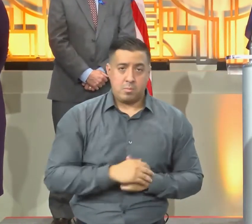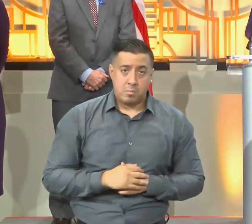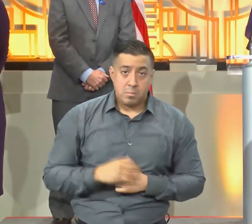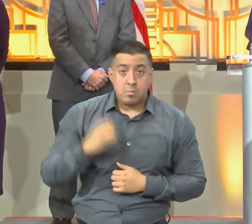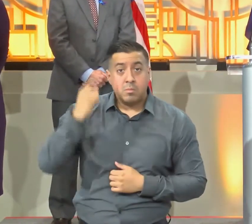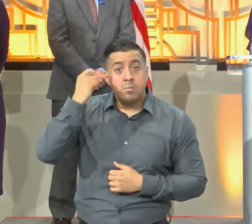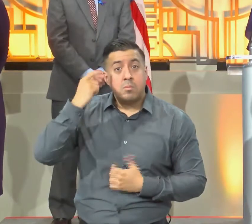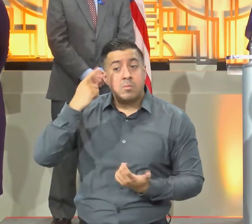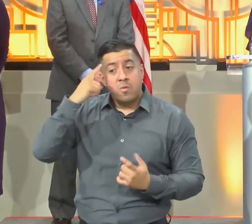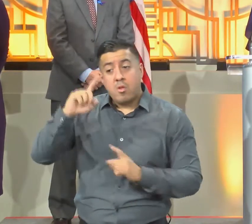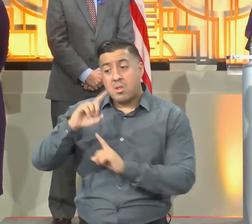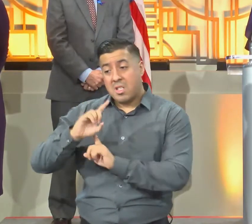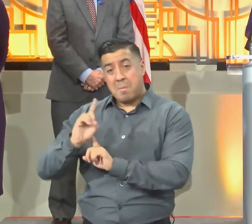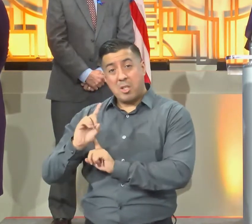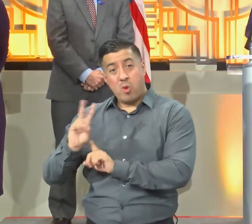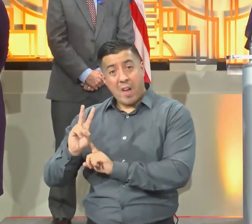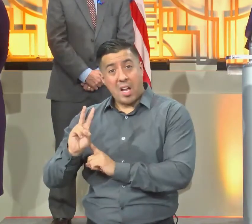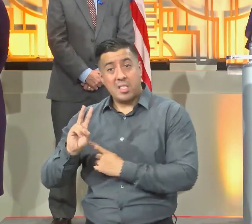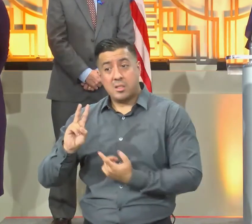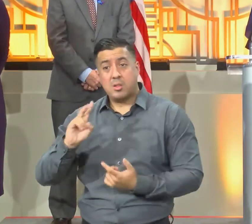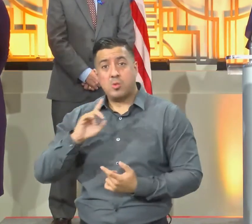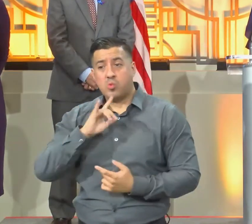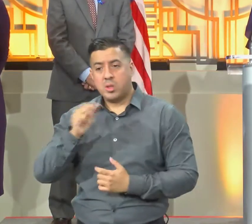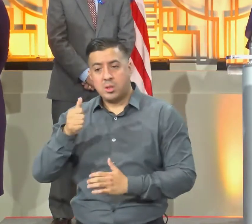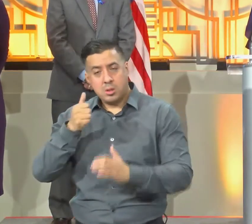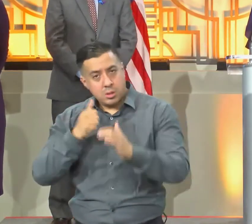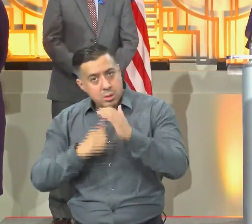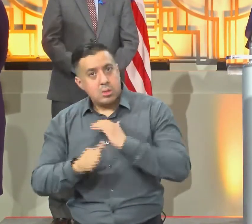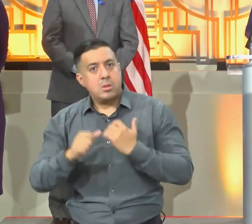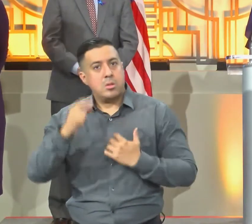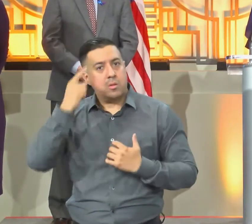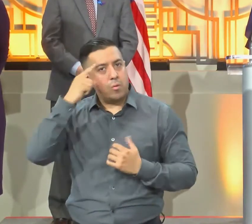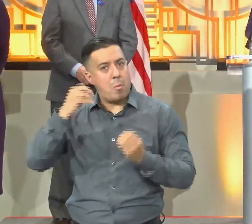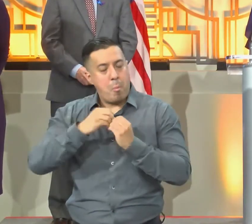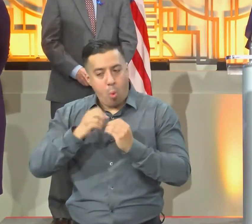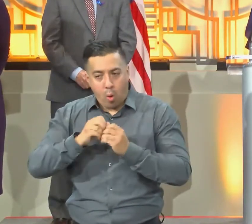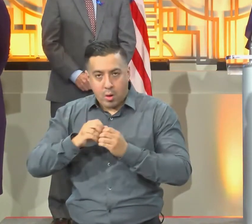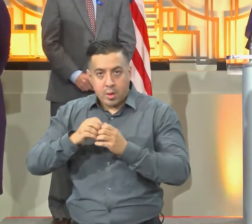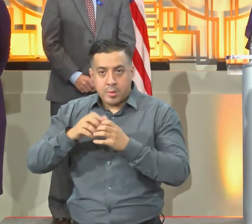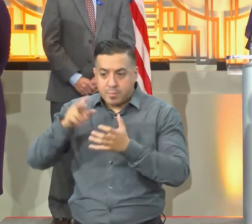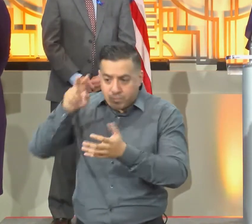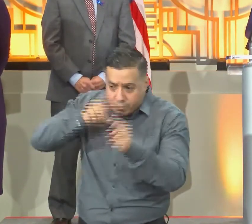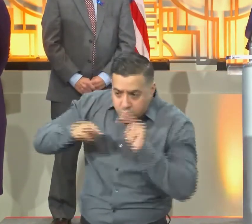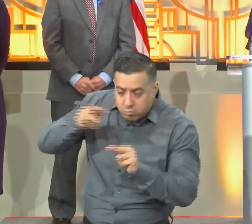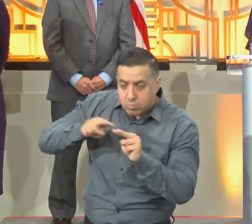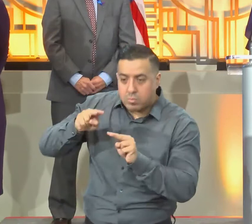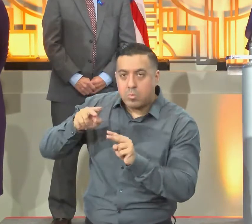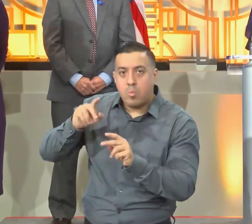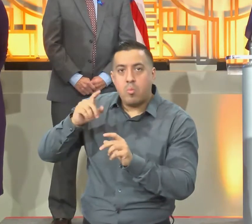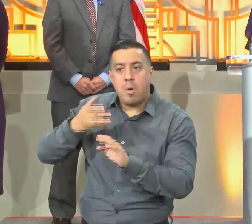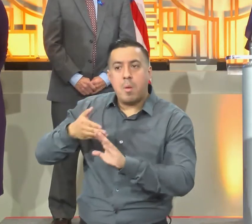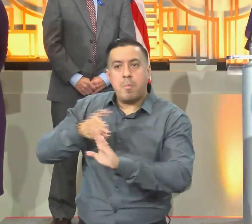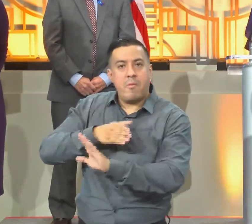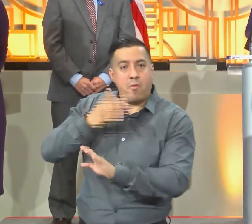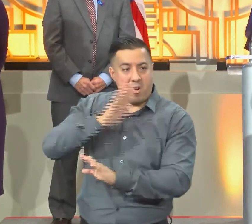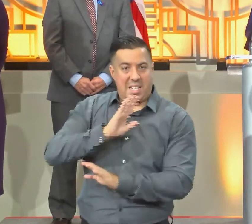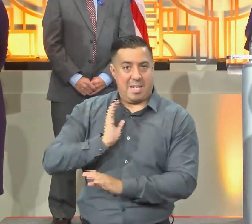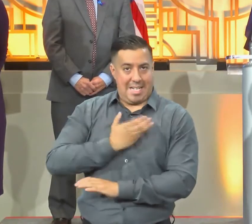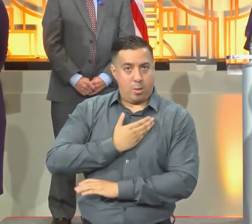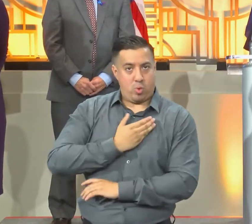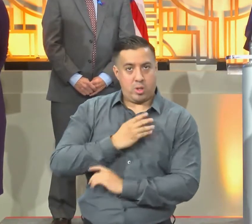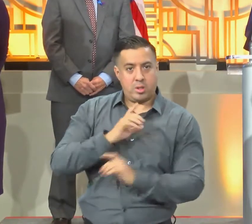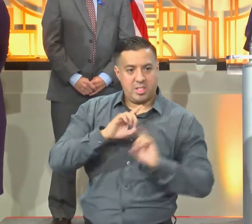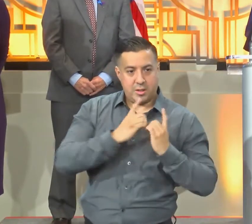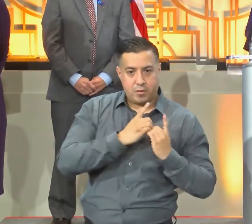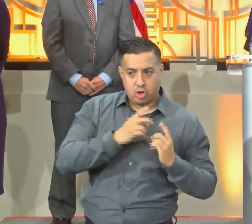the domestic violence work falls within an expanded scope for what was my anti-trafficking division.